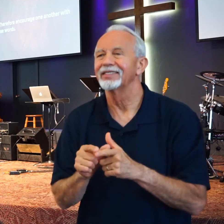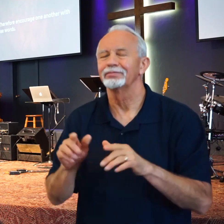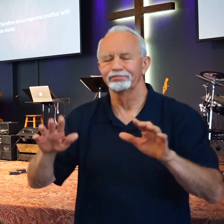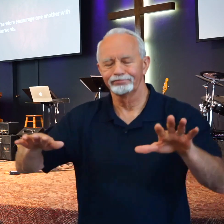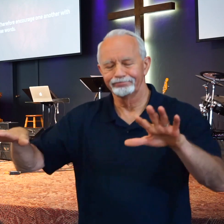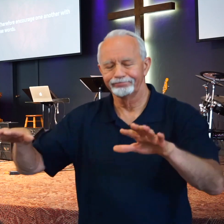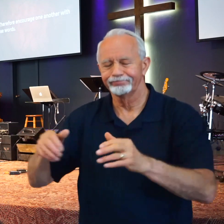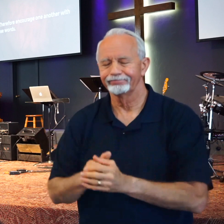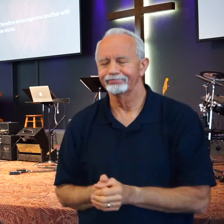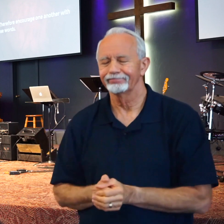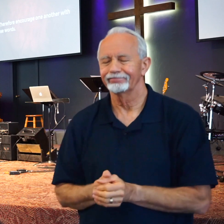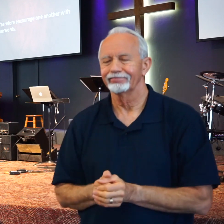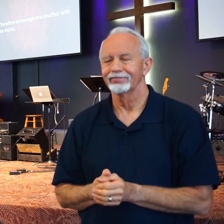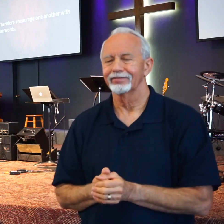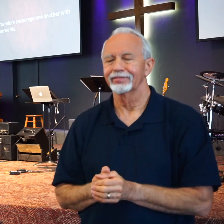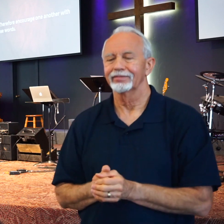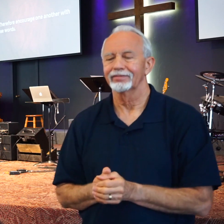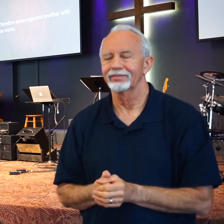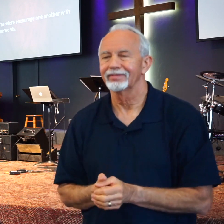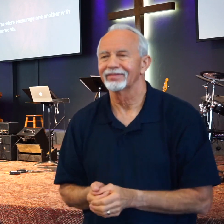seated.